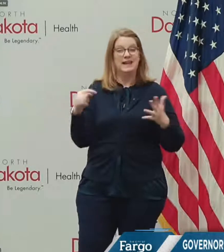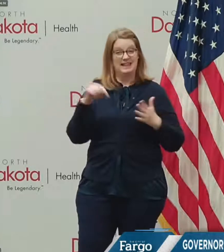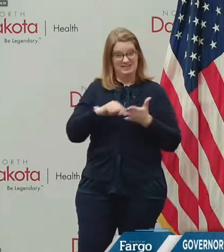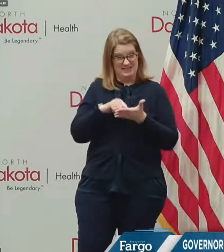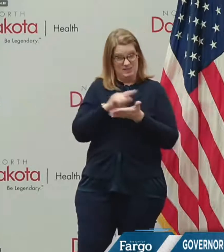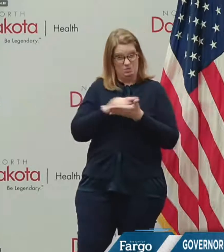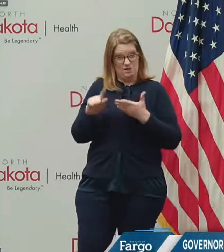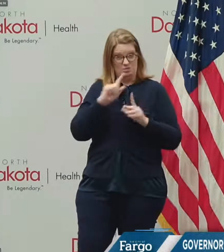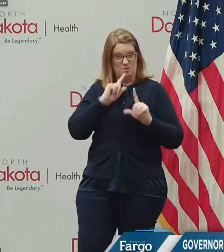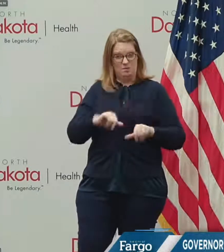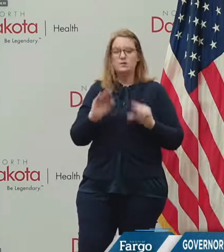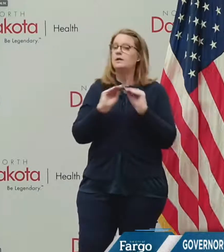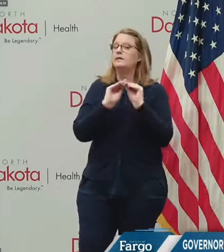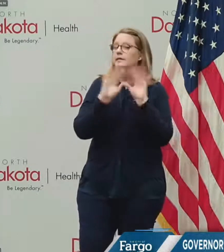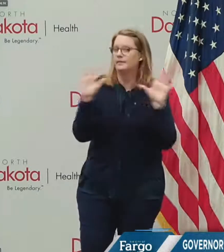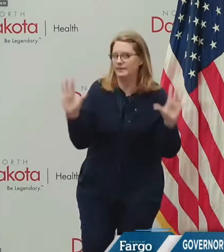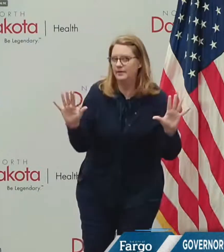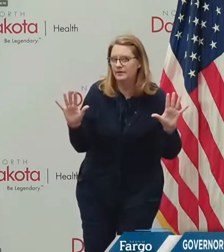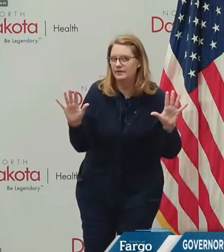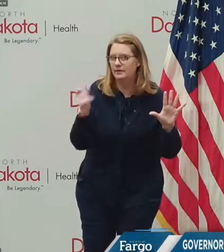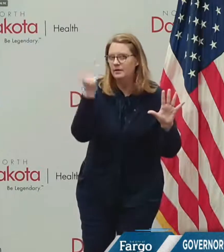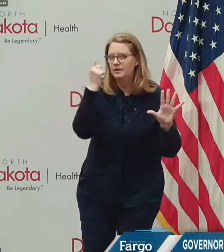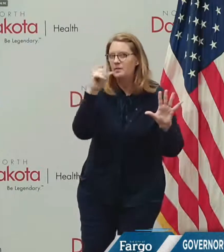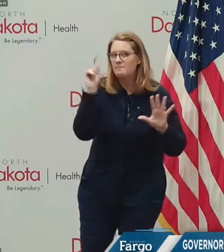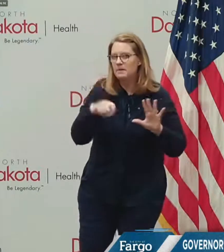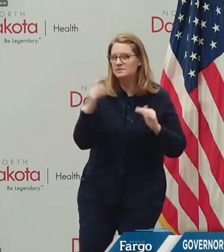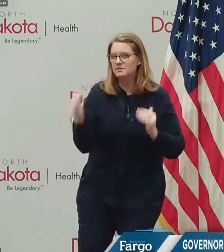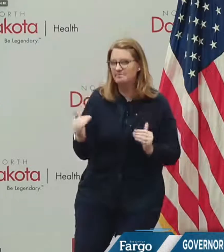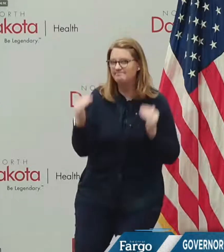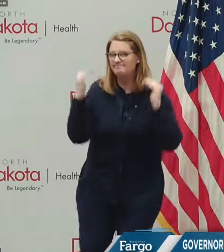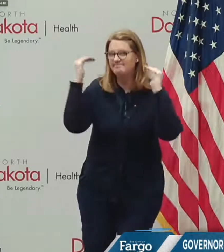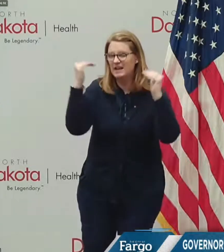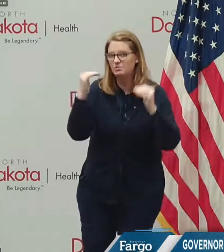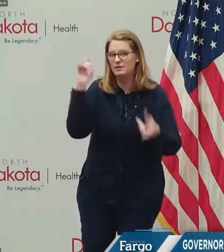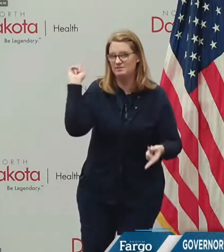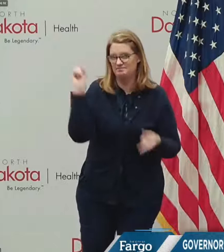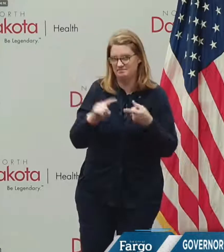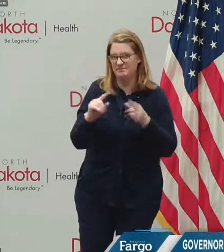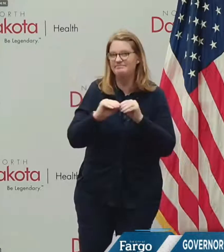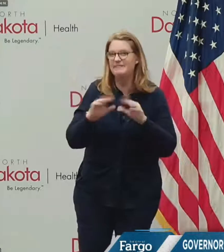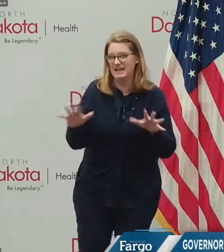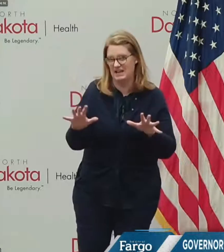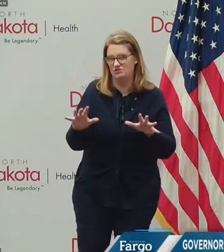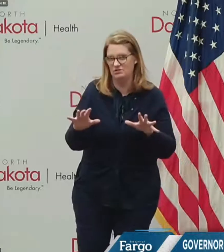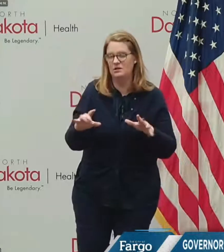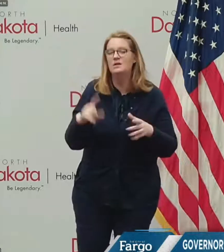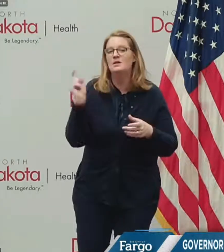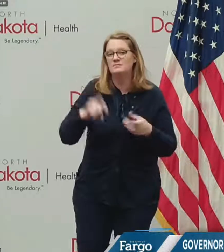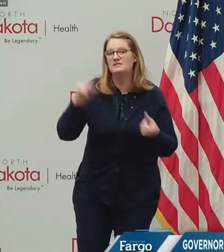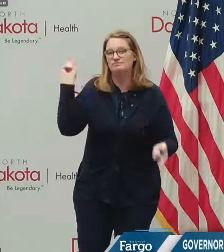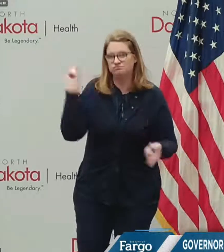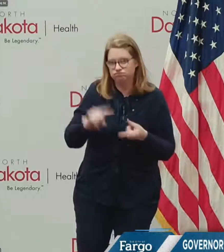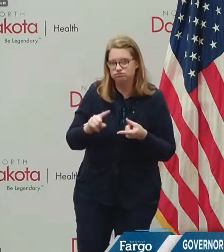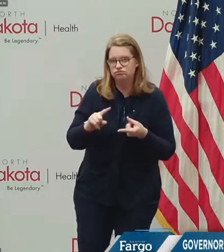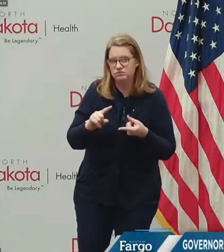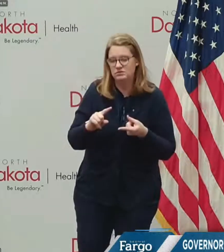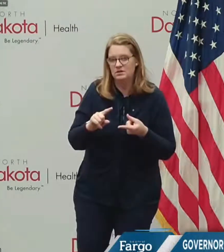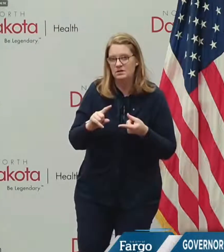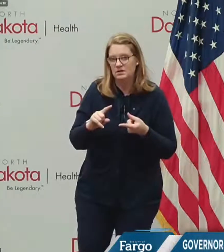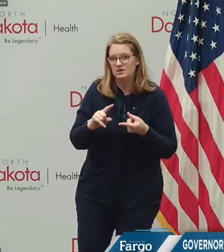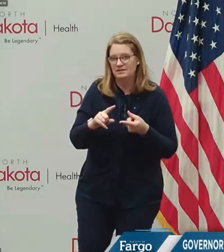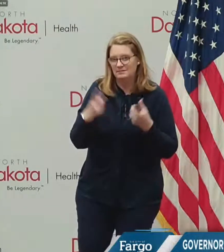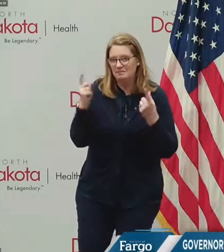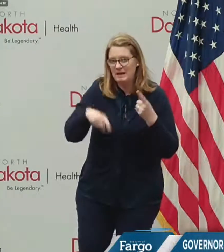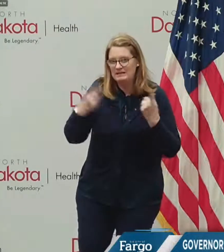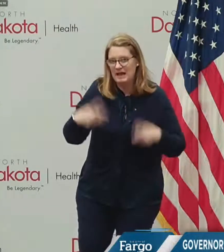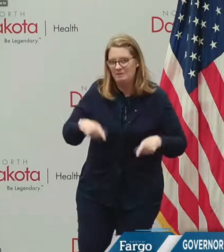that there must be increased mitigation in North Dakota. We're seeing that at the community level, which is fantastic. They